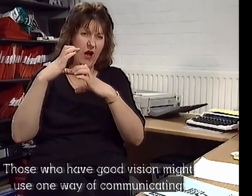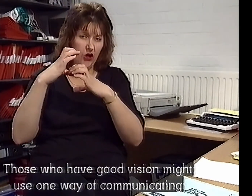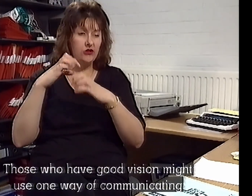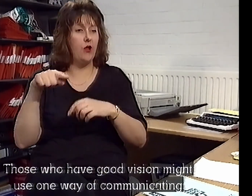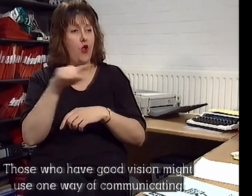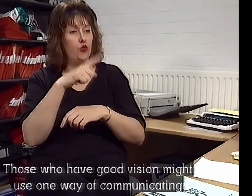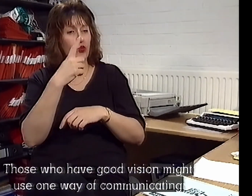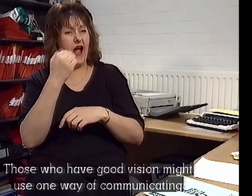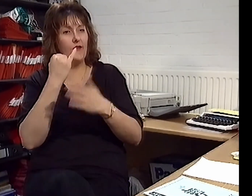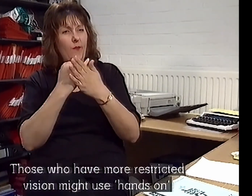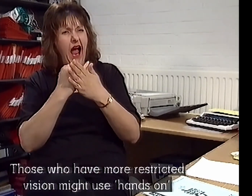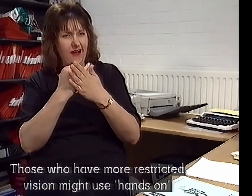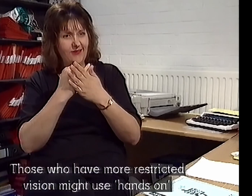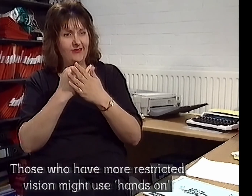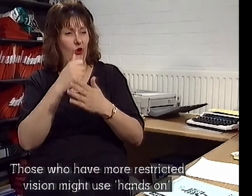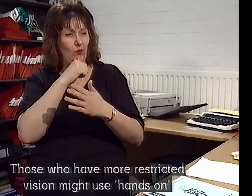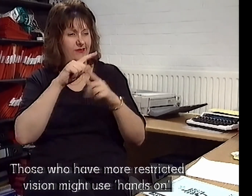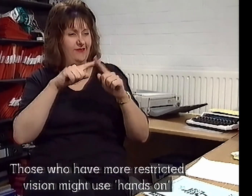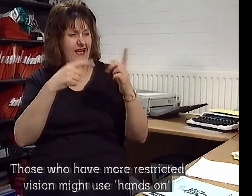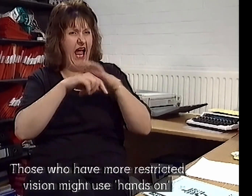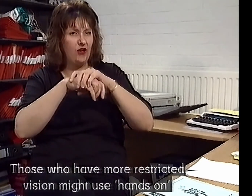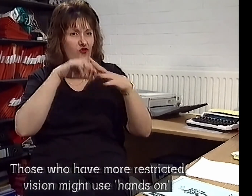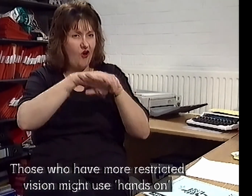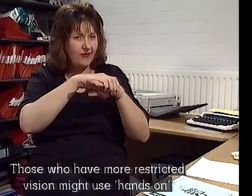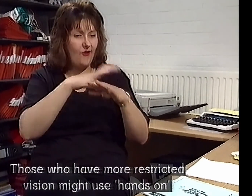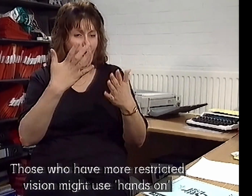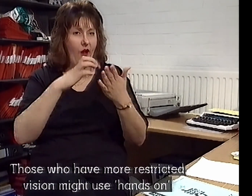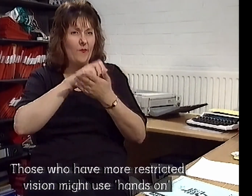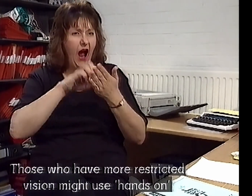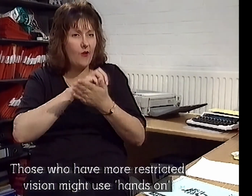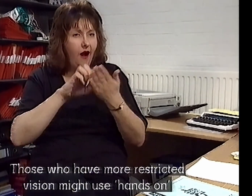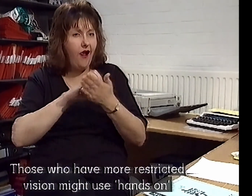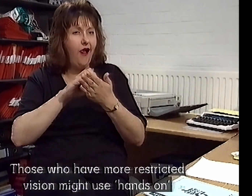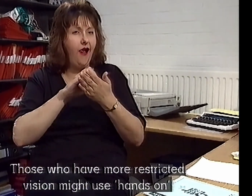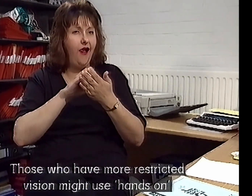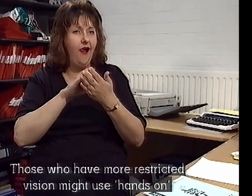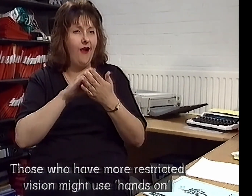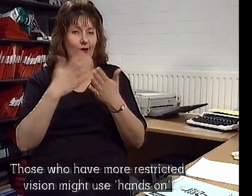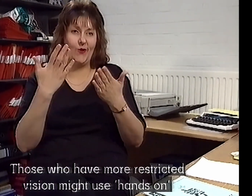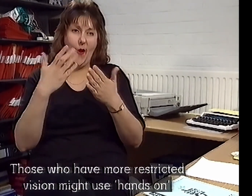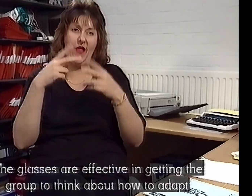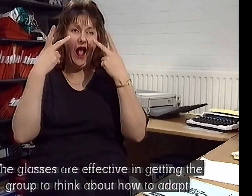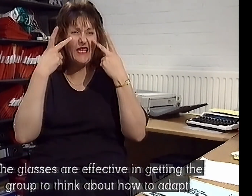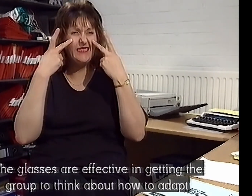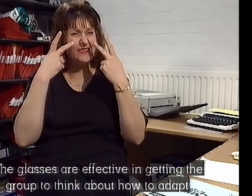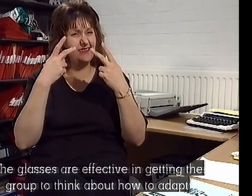communicating. Those who have more restricted vision might use, say, hands-on or manual. I think the glasses are